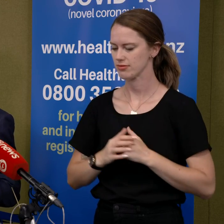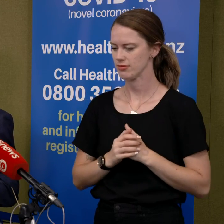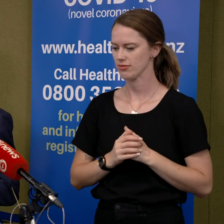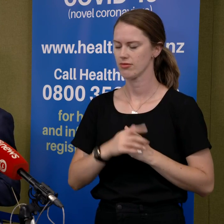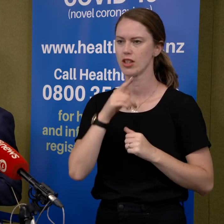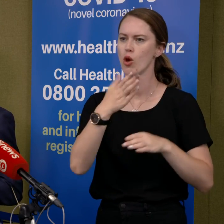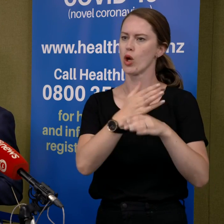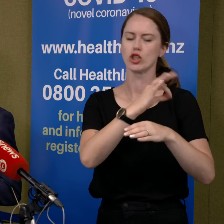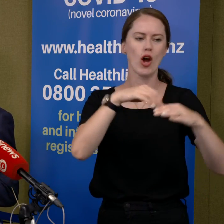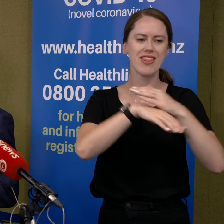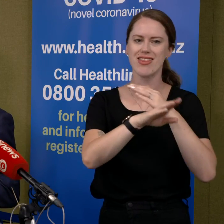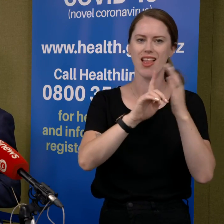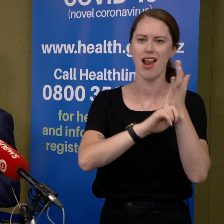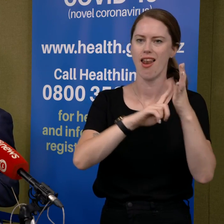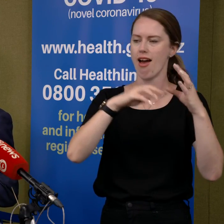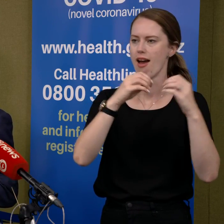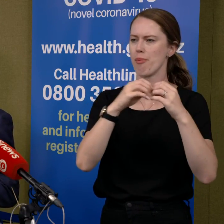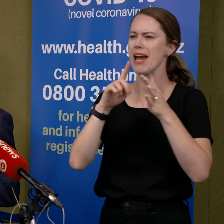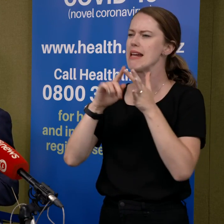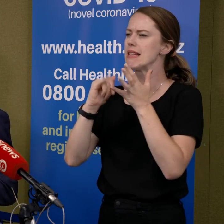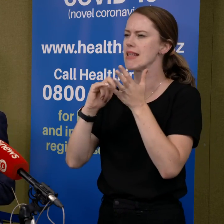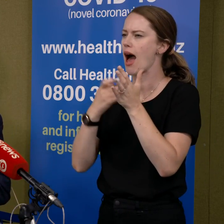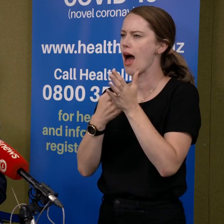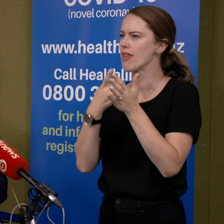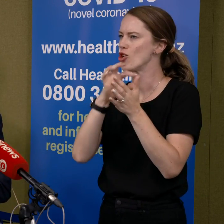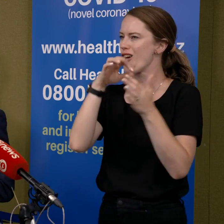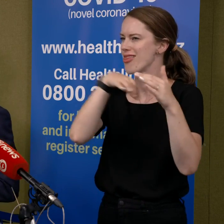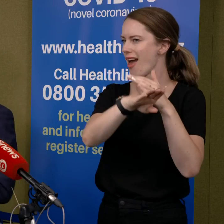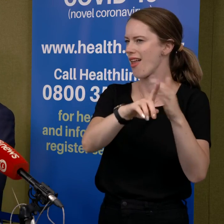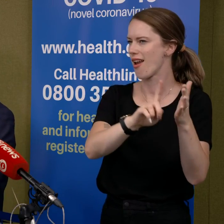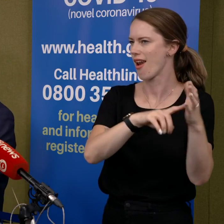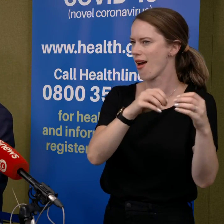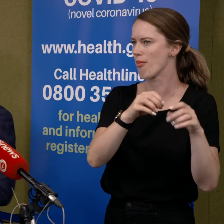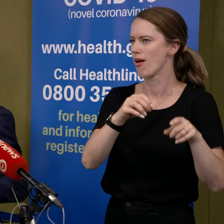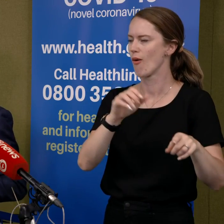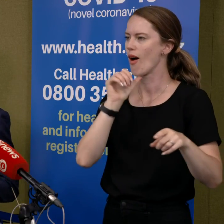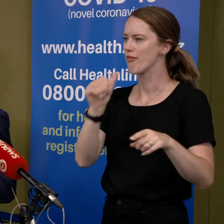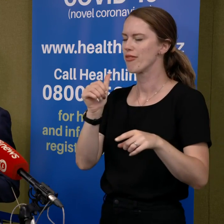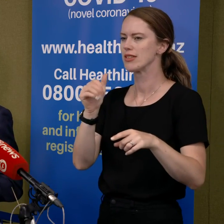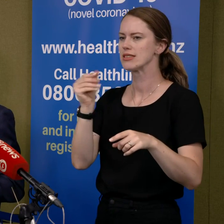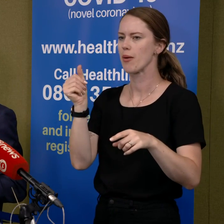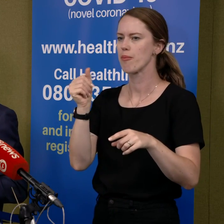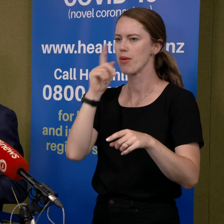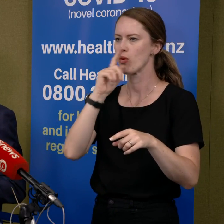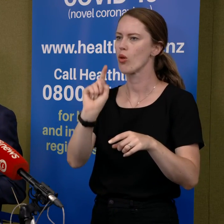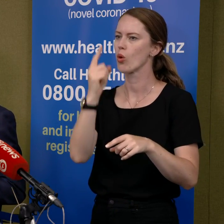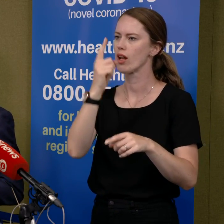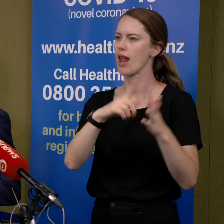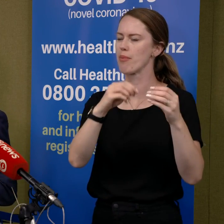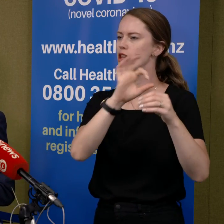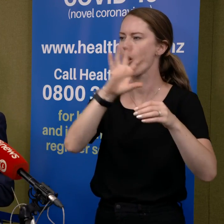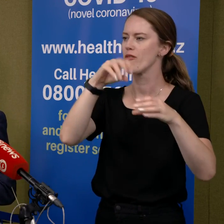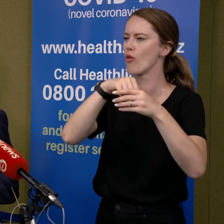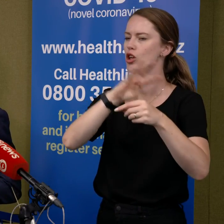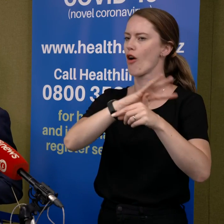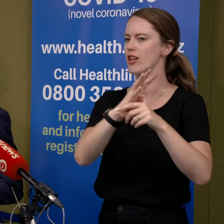in laboratories like ESR, they're not no members in that laboratory, or where they do have members in the Auckland laboratory, they're not involved